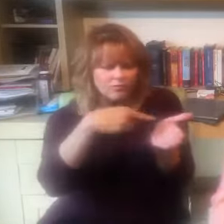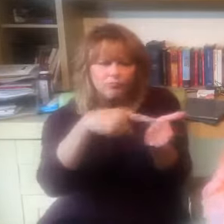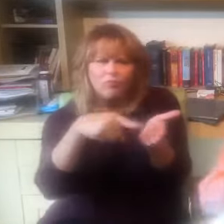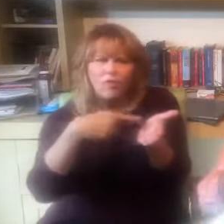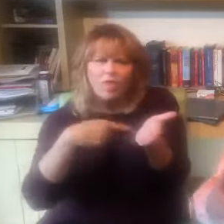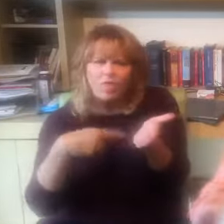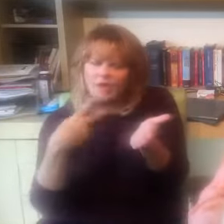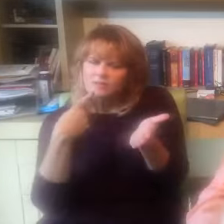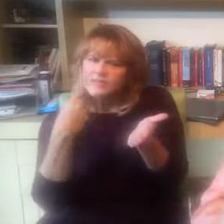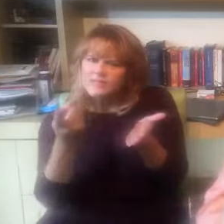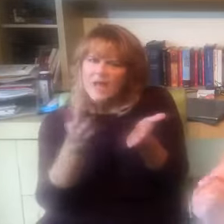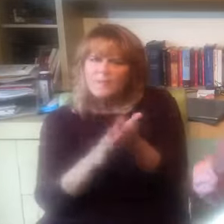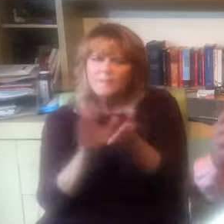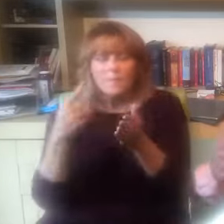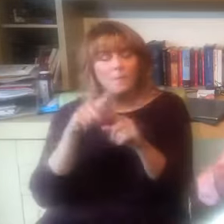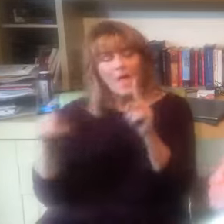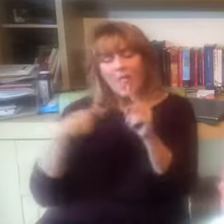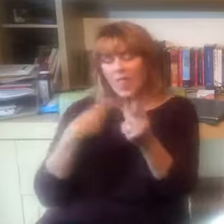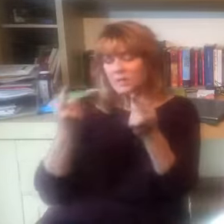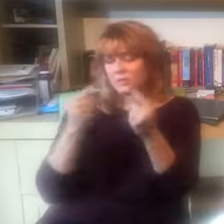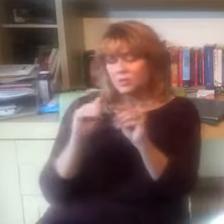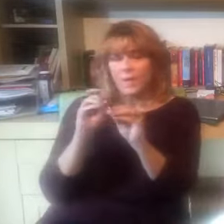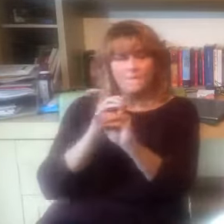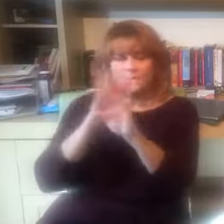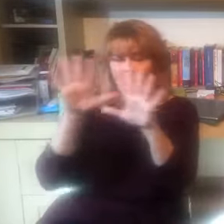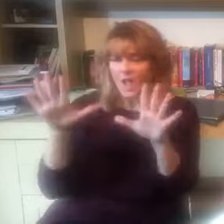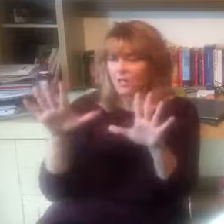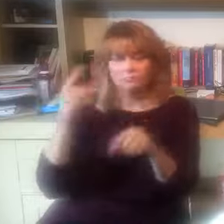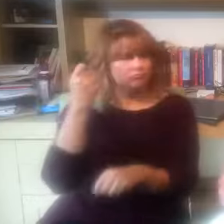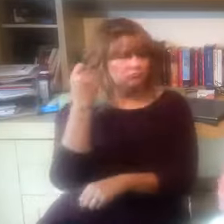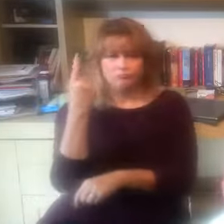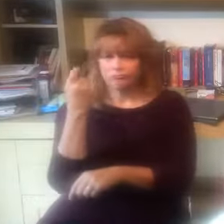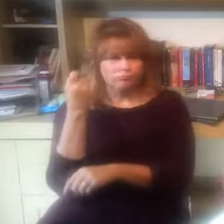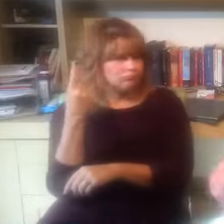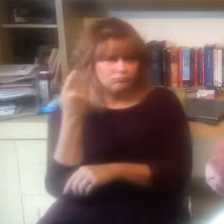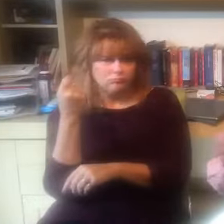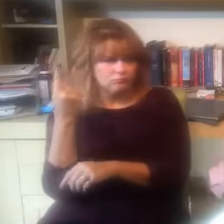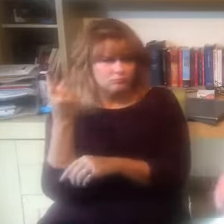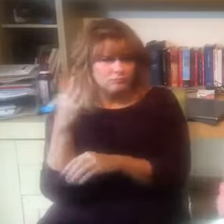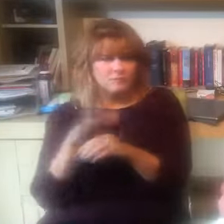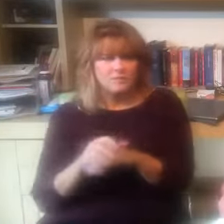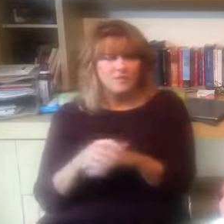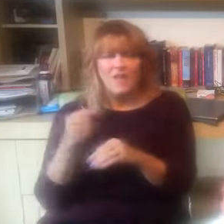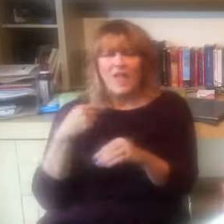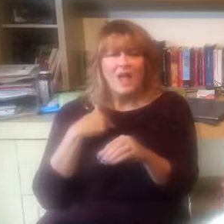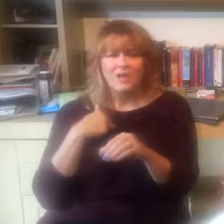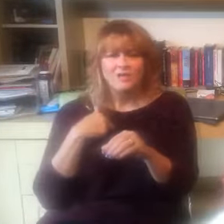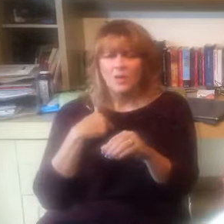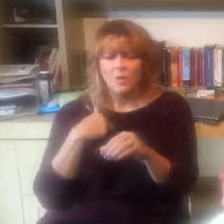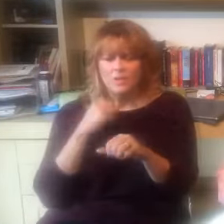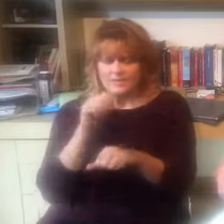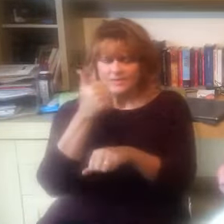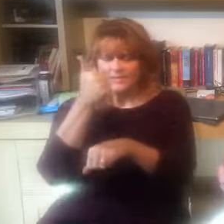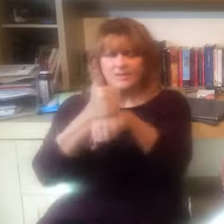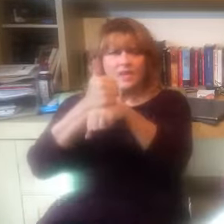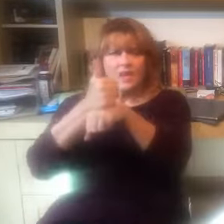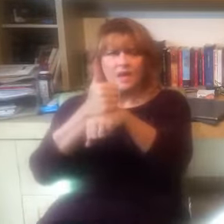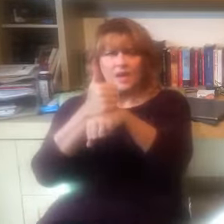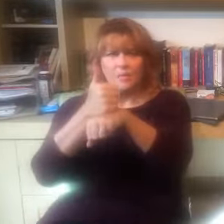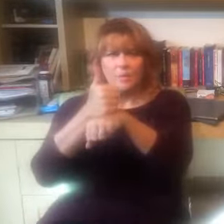But yet when I make it so plain, you don't understand it. He was telling them, I don't set myself forth as